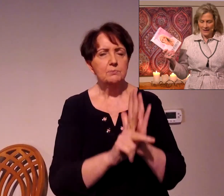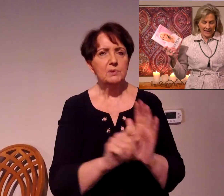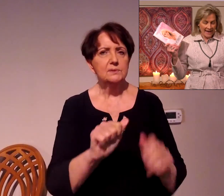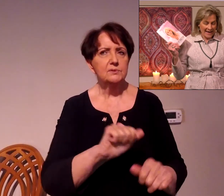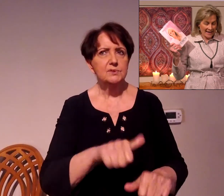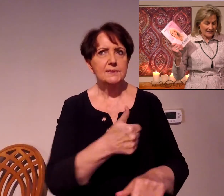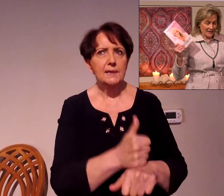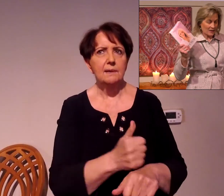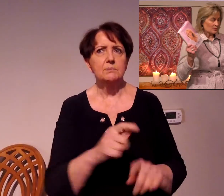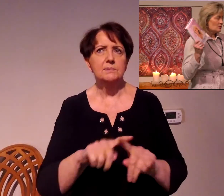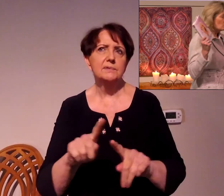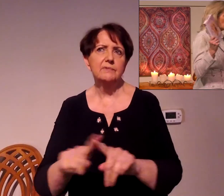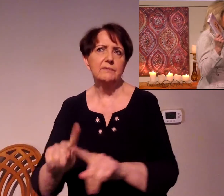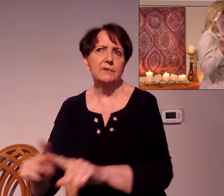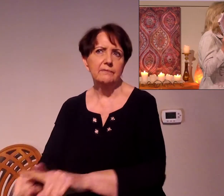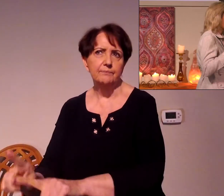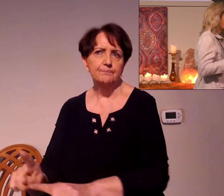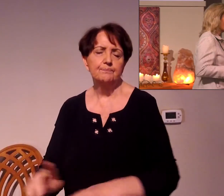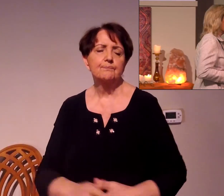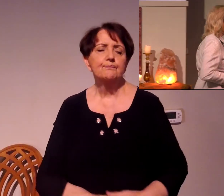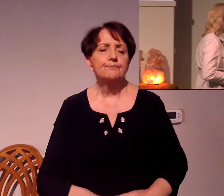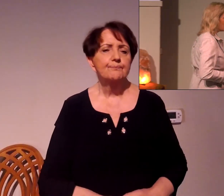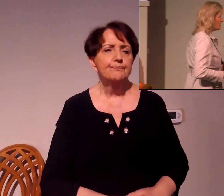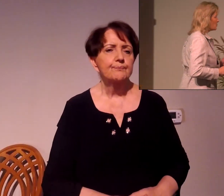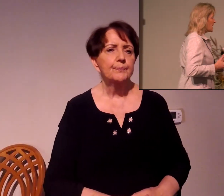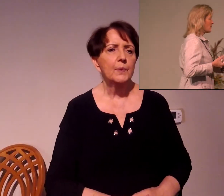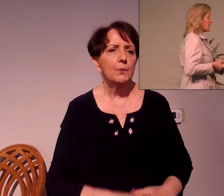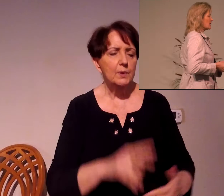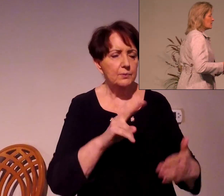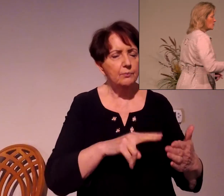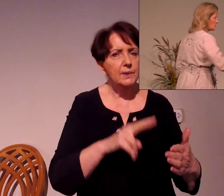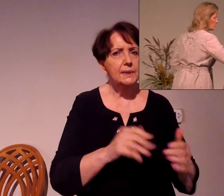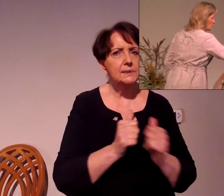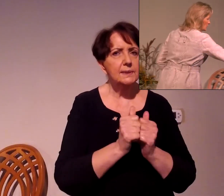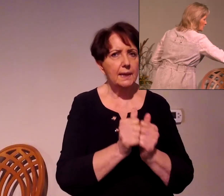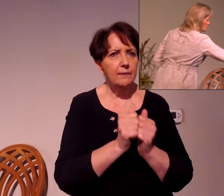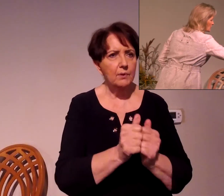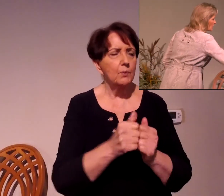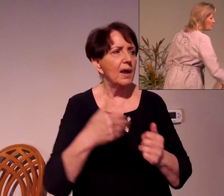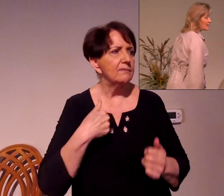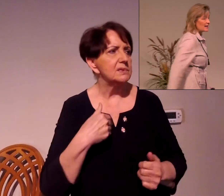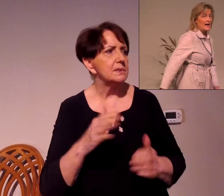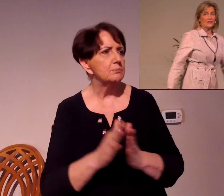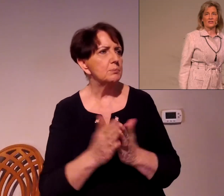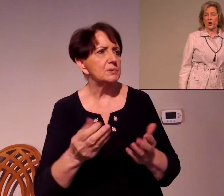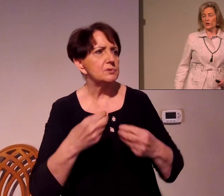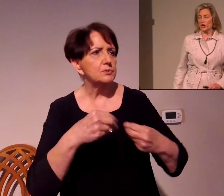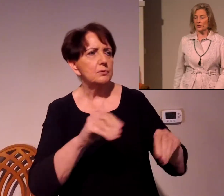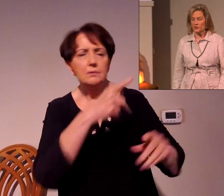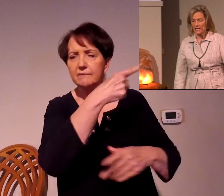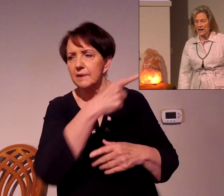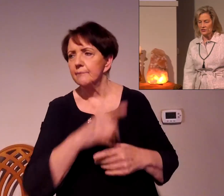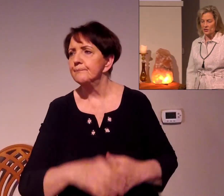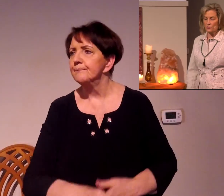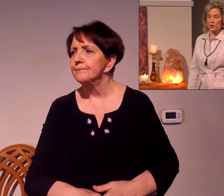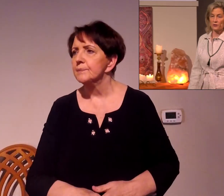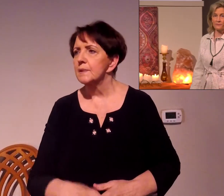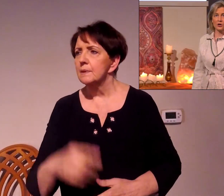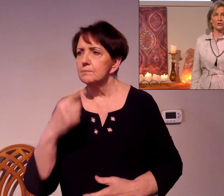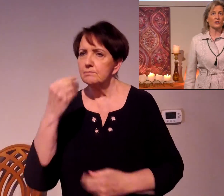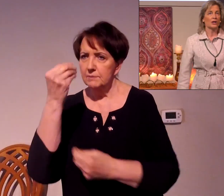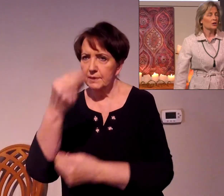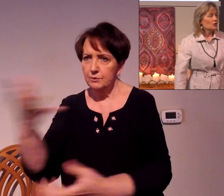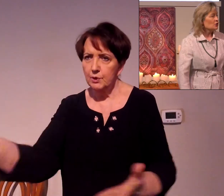ways, and we're going to read that together. We have that in the book Nook. So let me tell you how this all goes and how it's going to